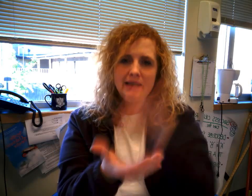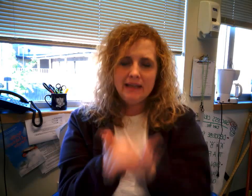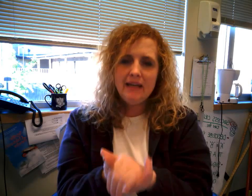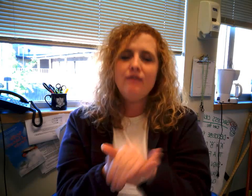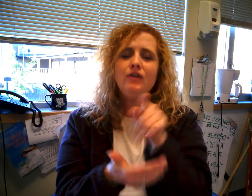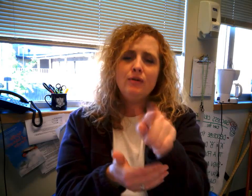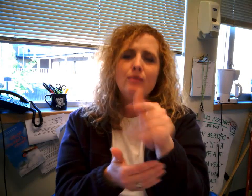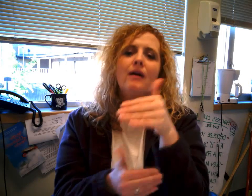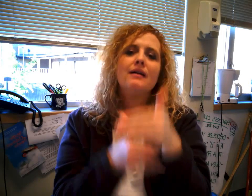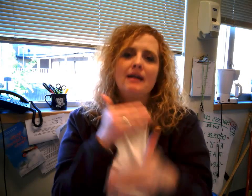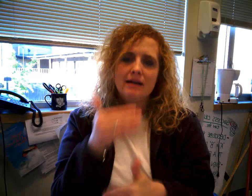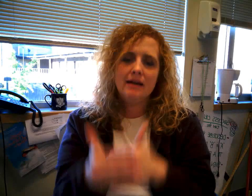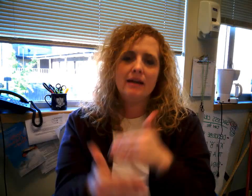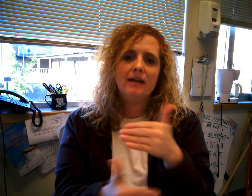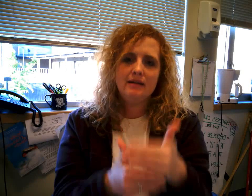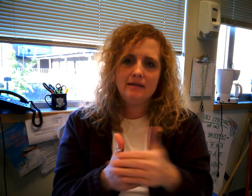shoulder. Personality.